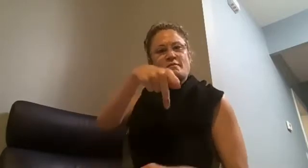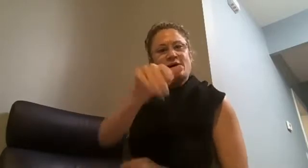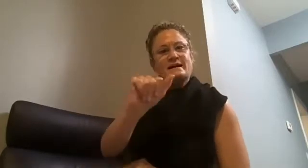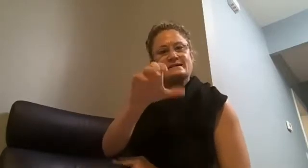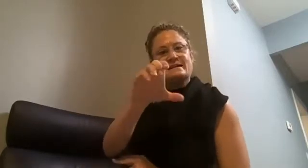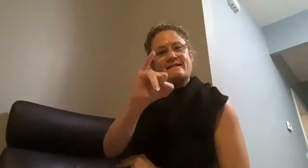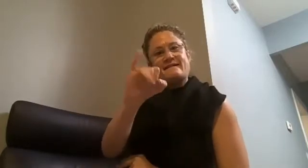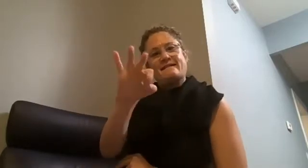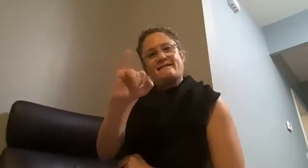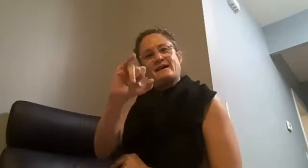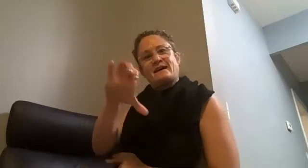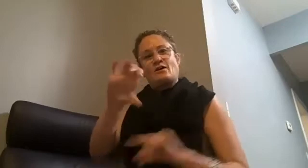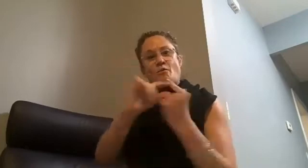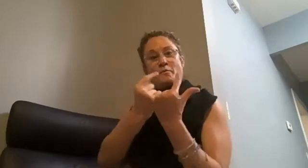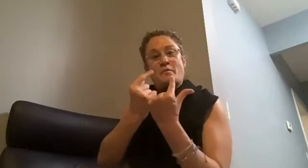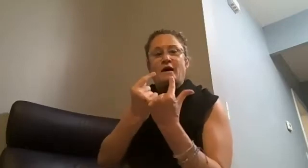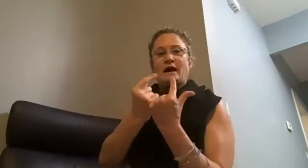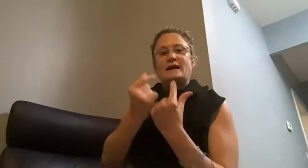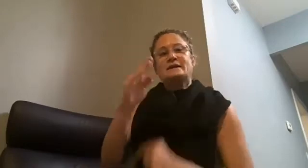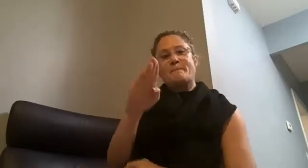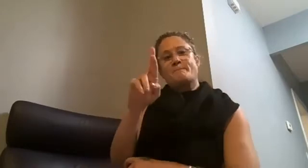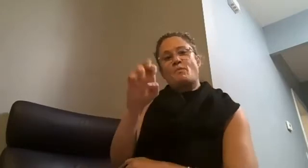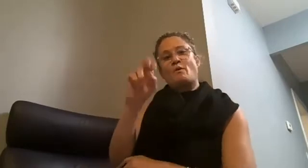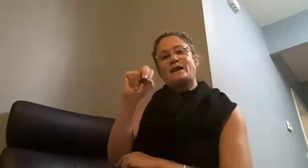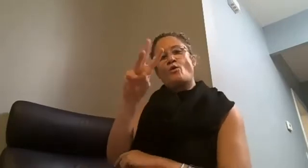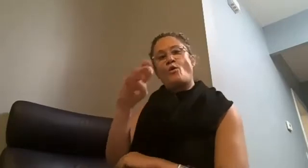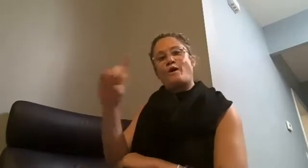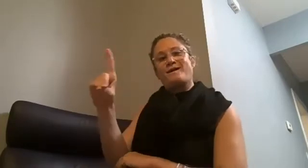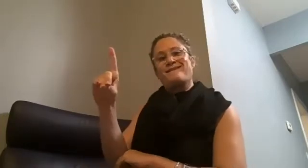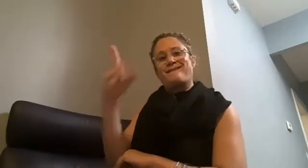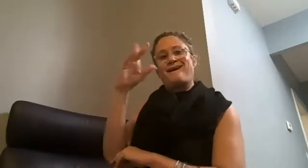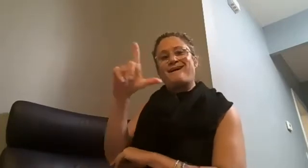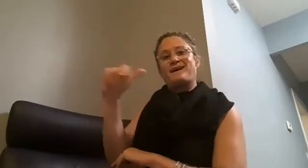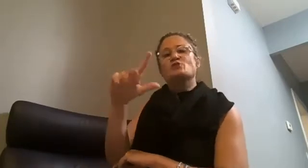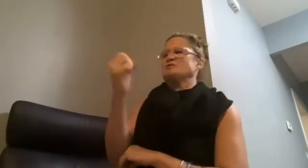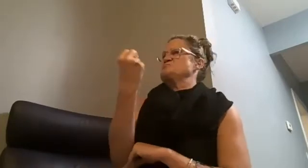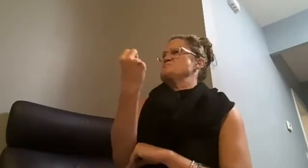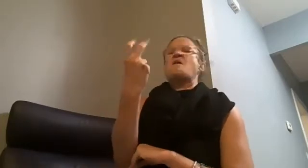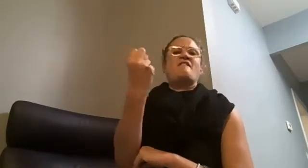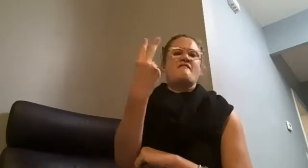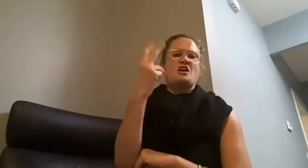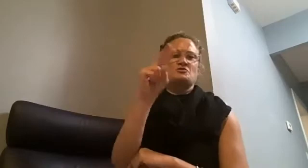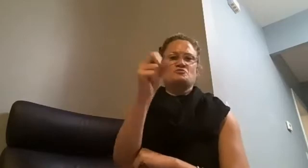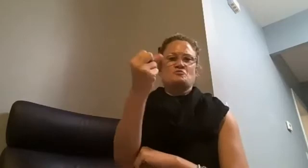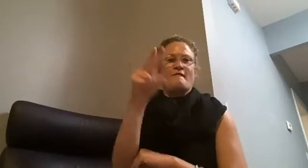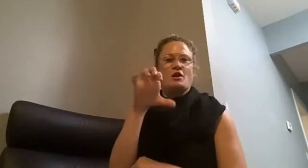a gigantic group in Brentwood that on a normal Wednesday night is like 1,200 people. And I just